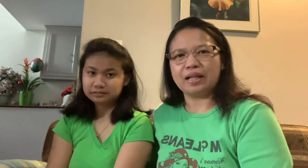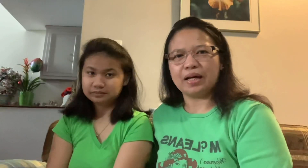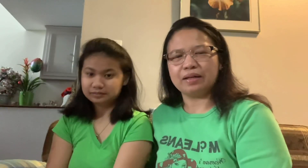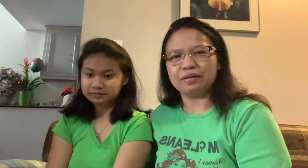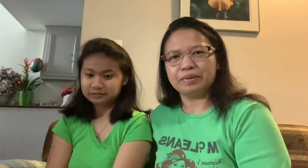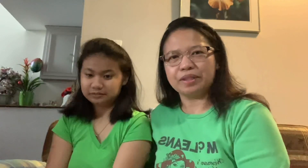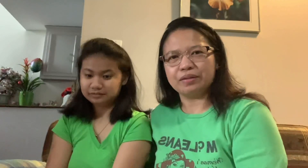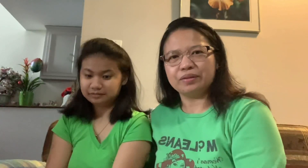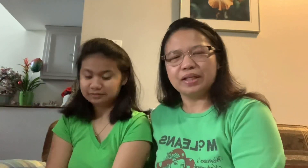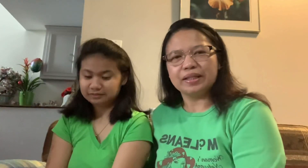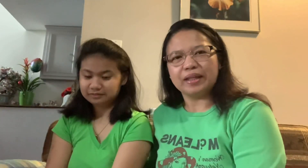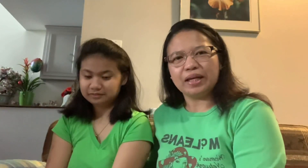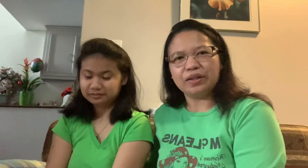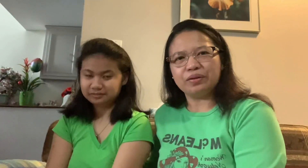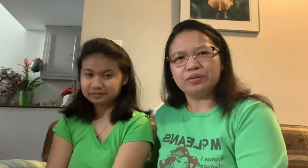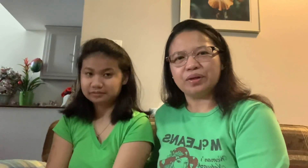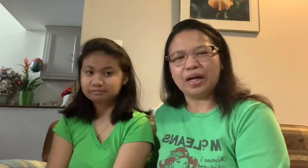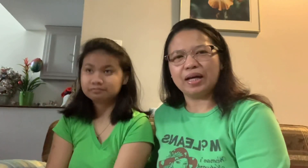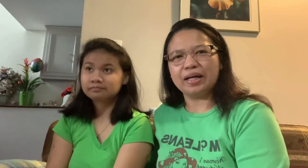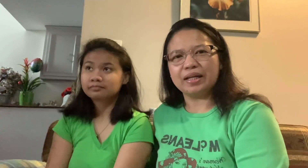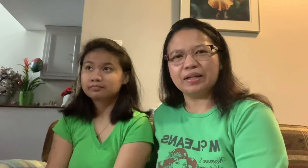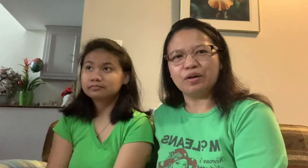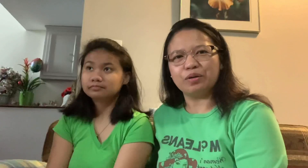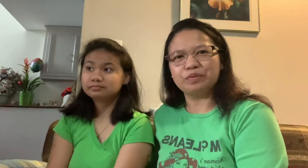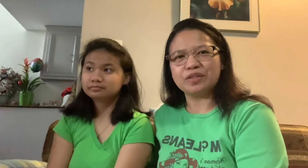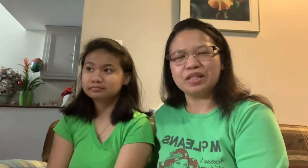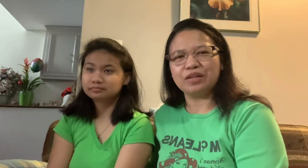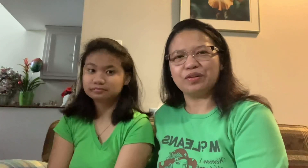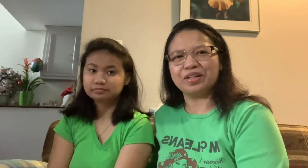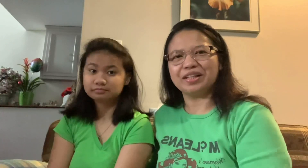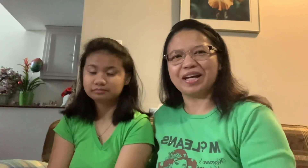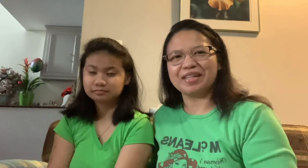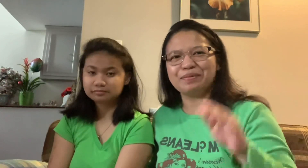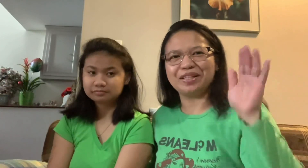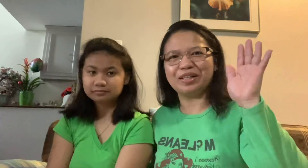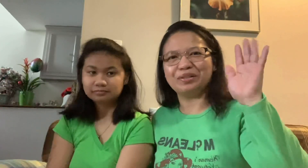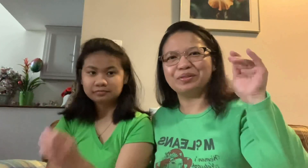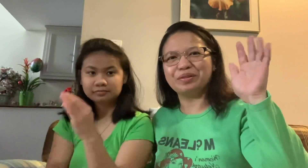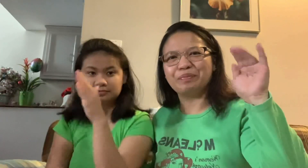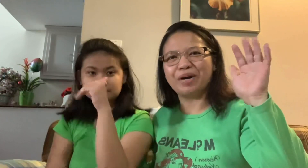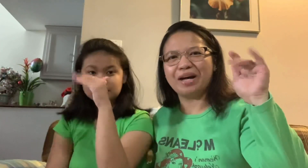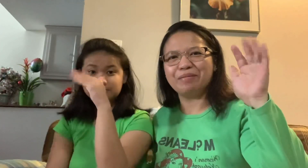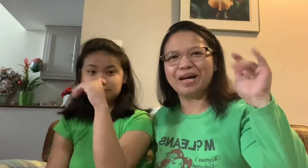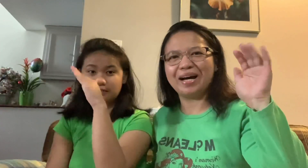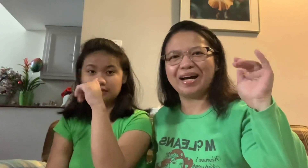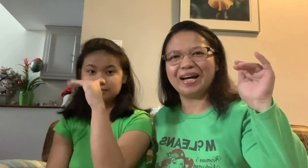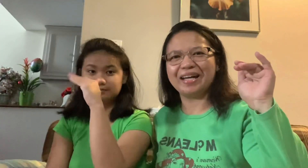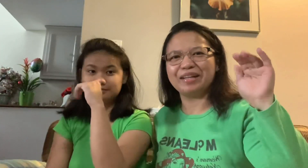our video. Thank you, and hope to see you on our next video. Bye bye.